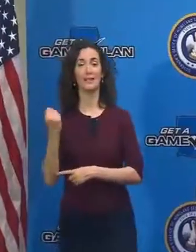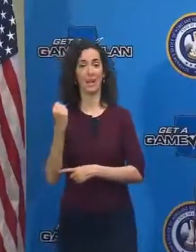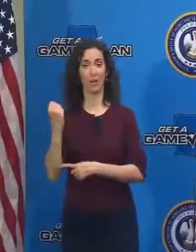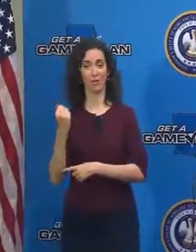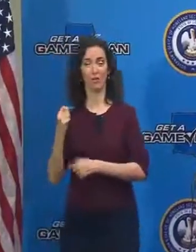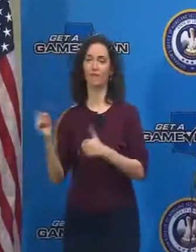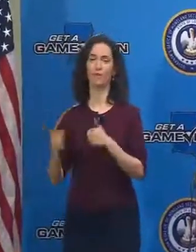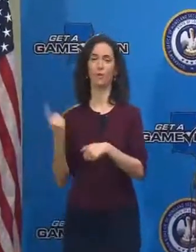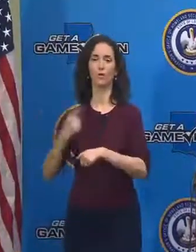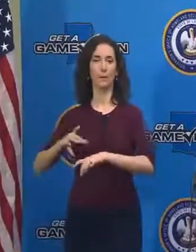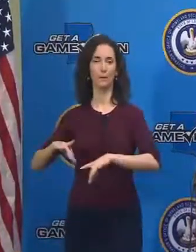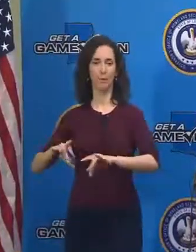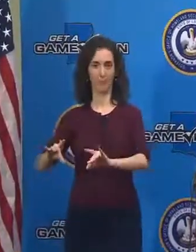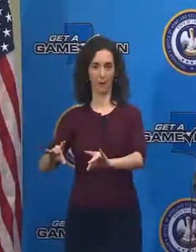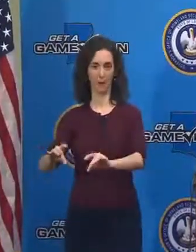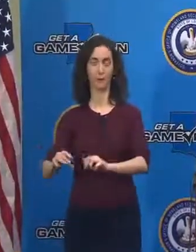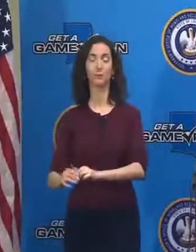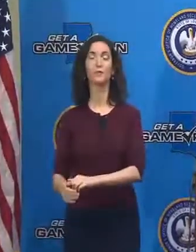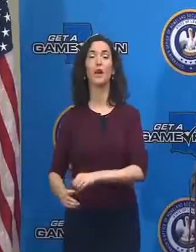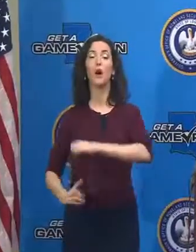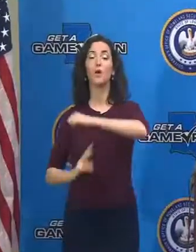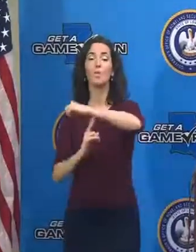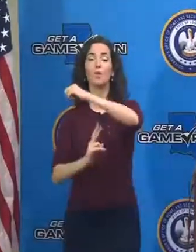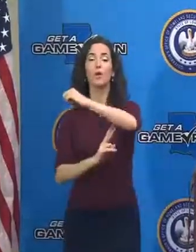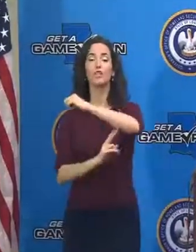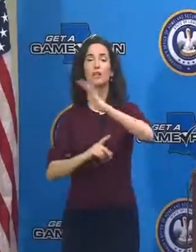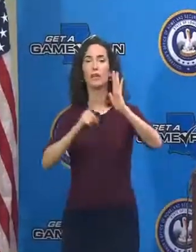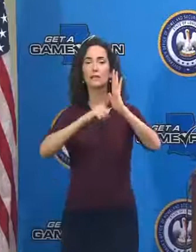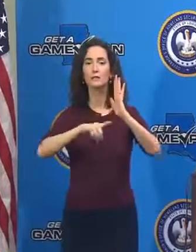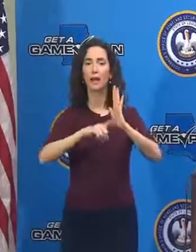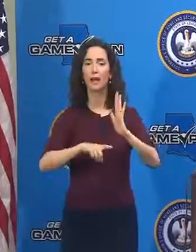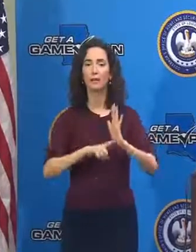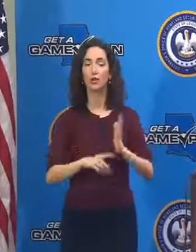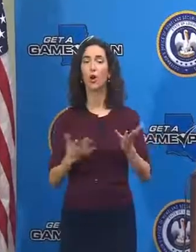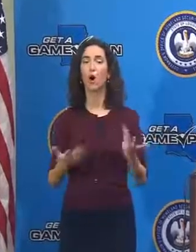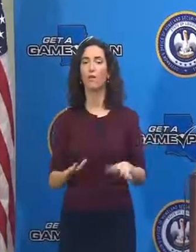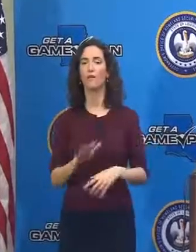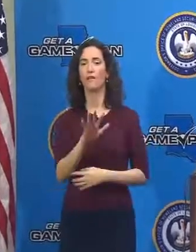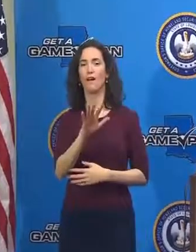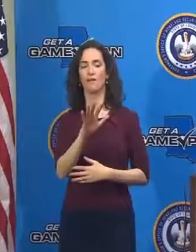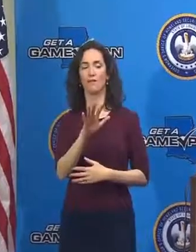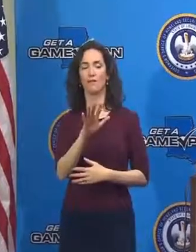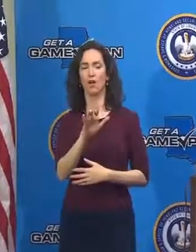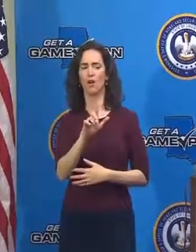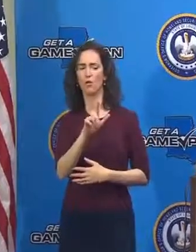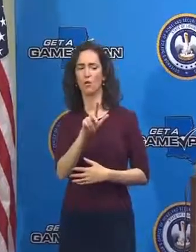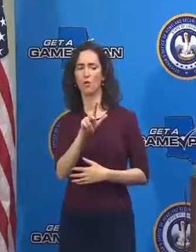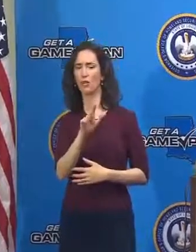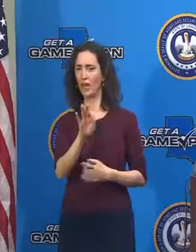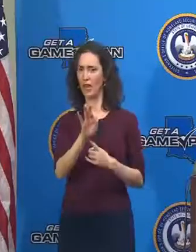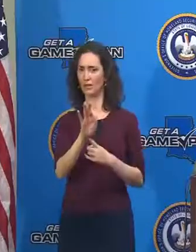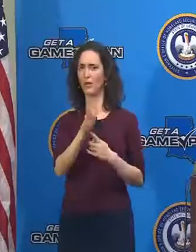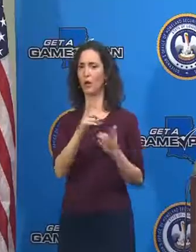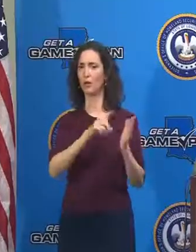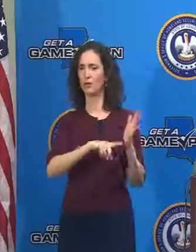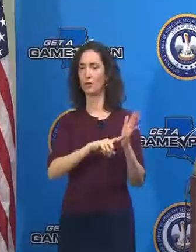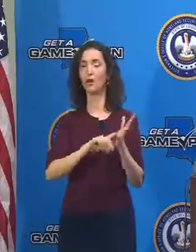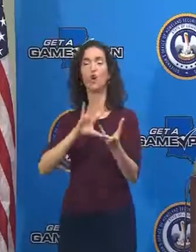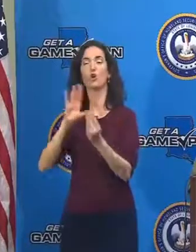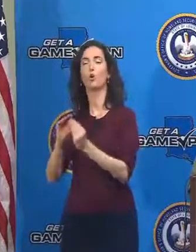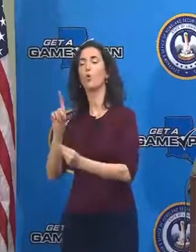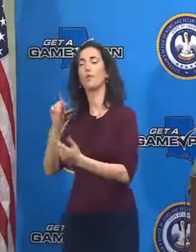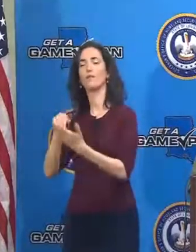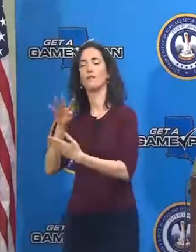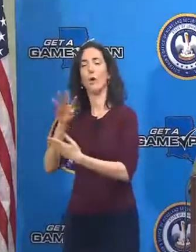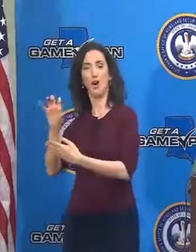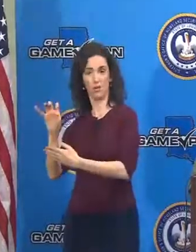have 1,339 total bridges that have been inspected to date. That's 93% of the 1,400 plus